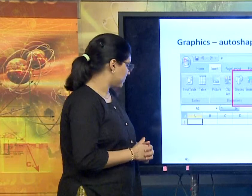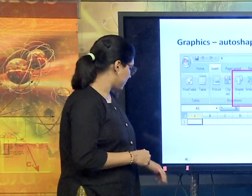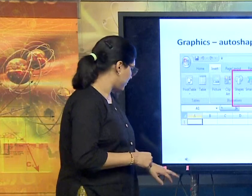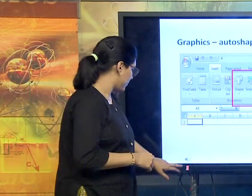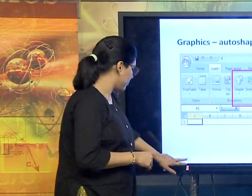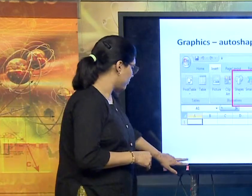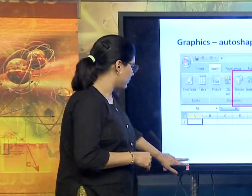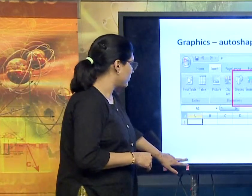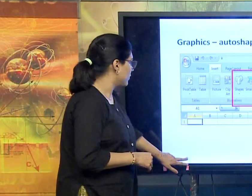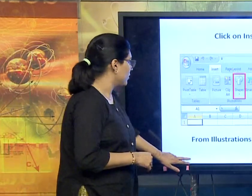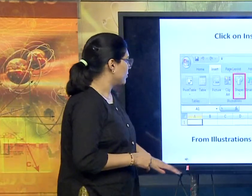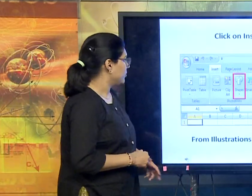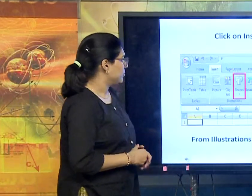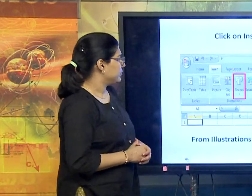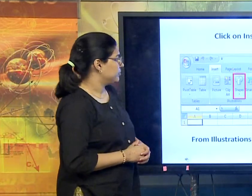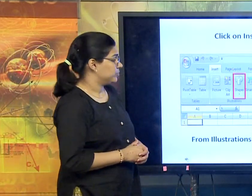these tools.